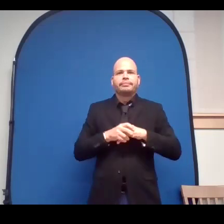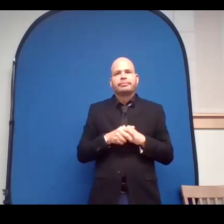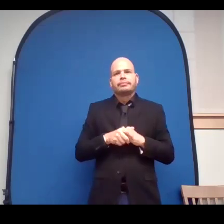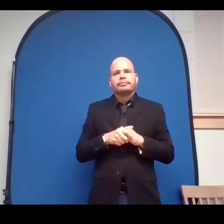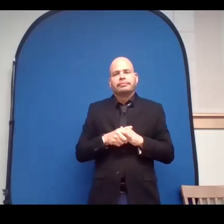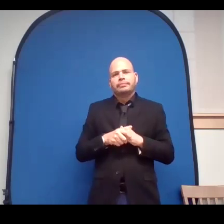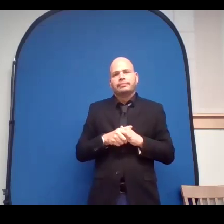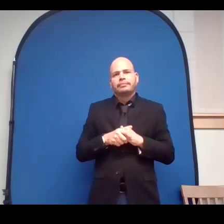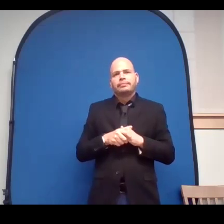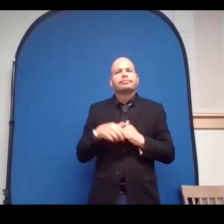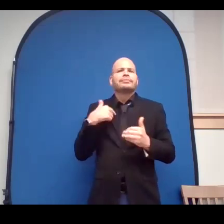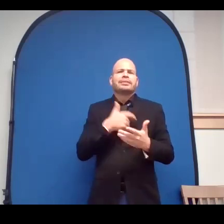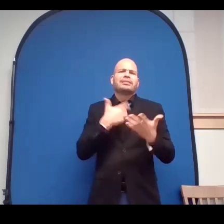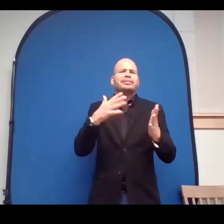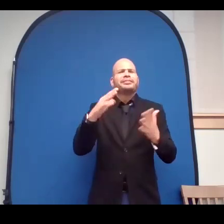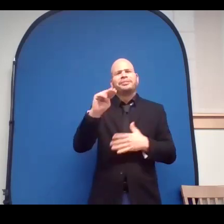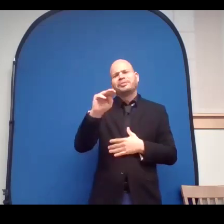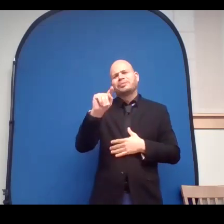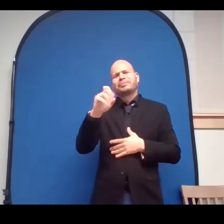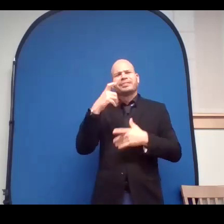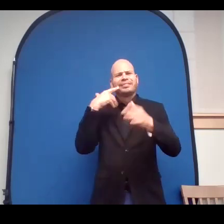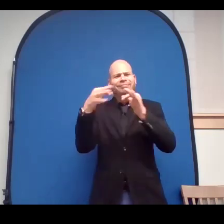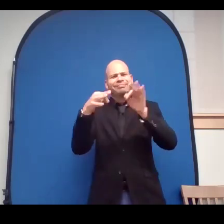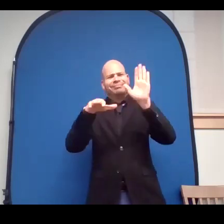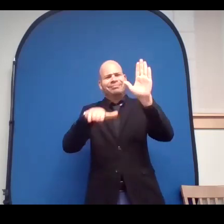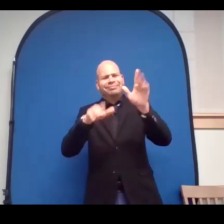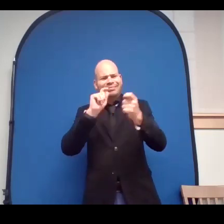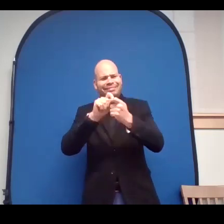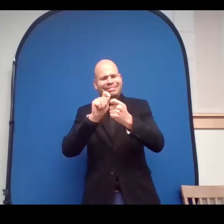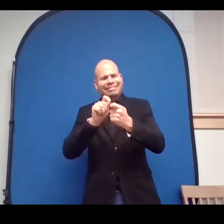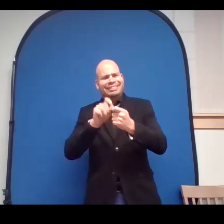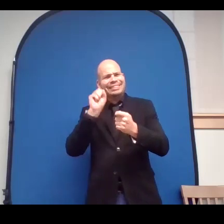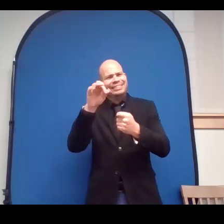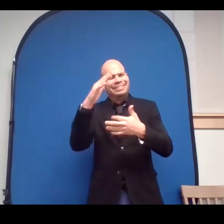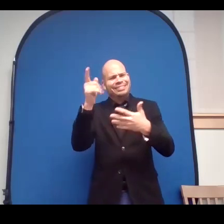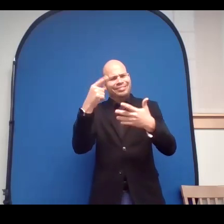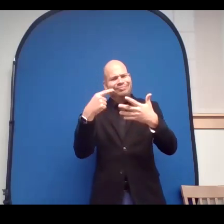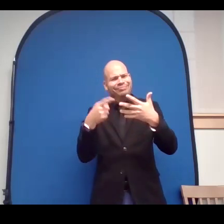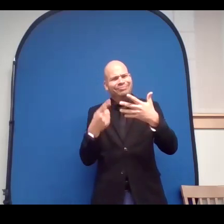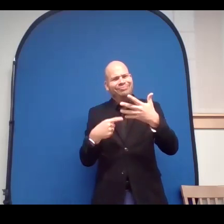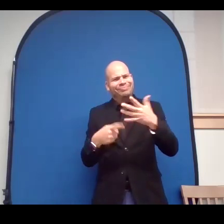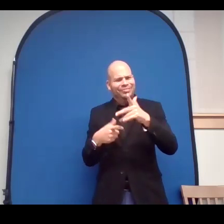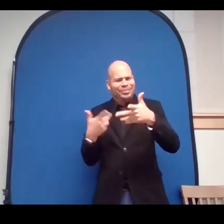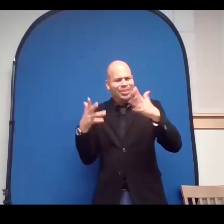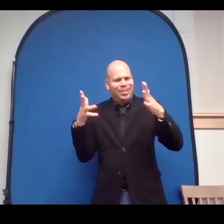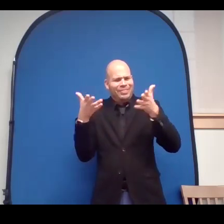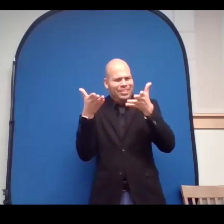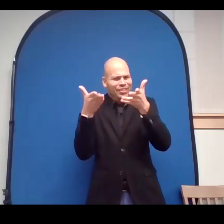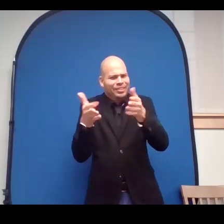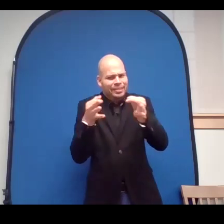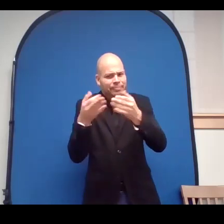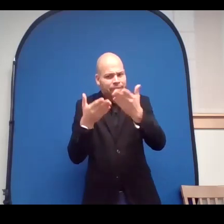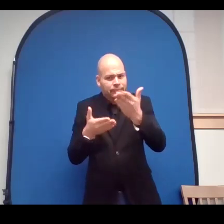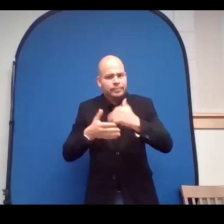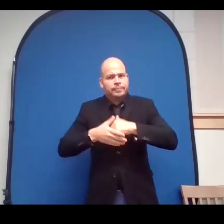Mote explained, all the details there. That's what they ended up doing. As I initially was contacted in the